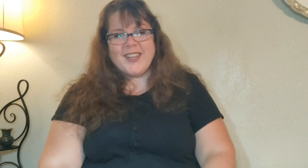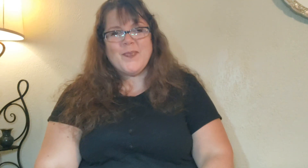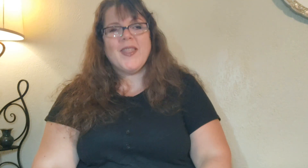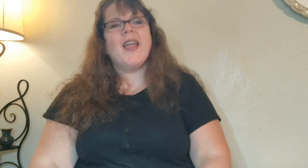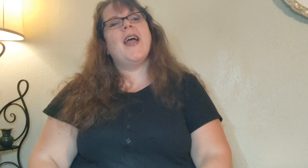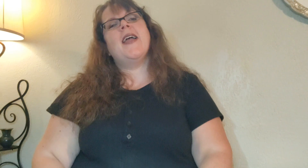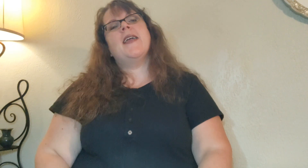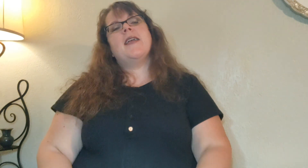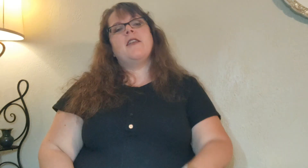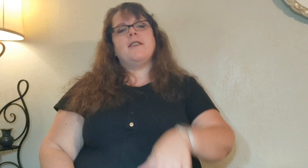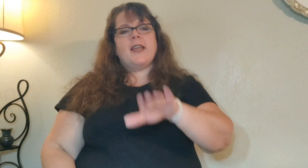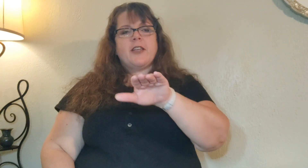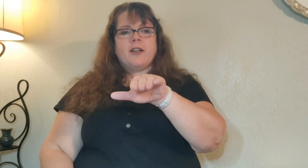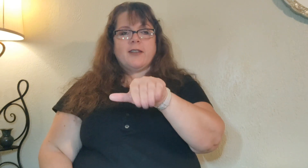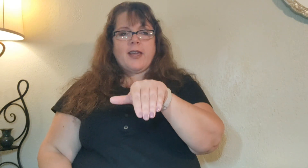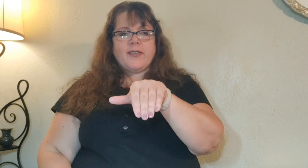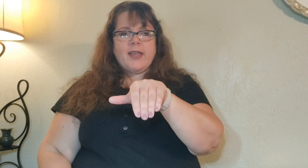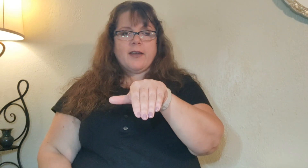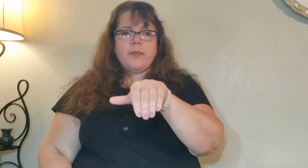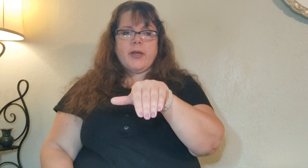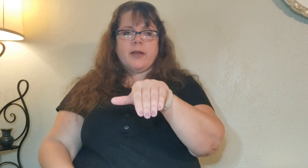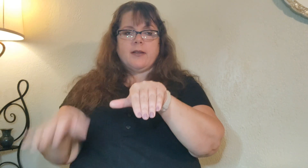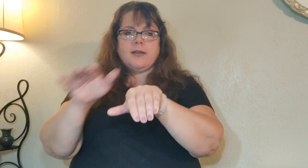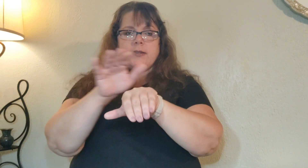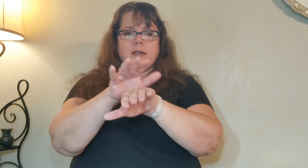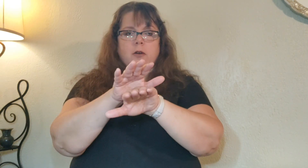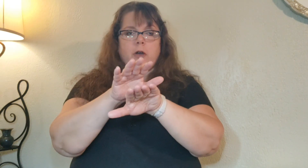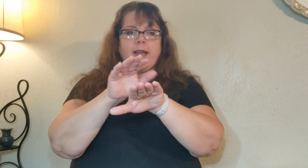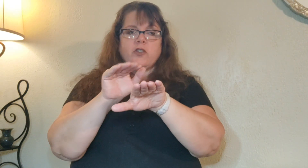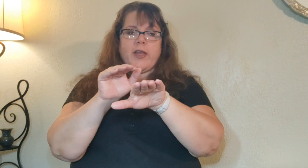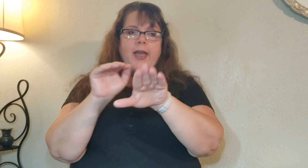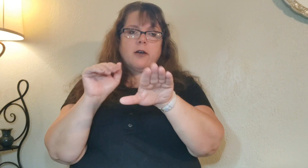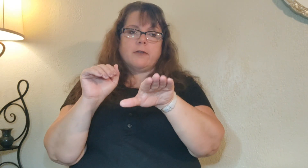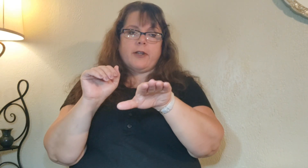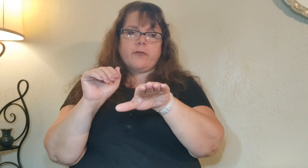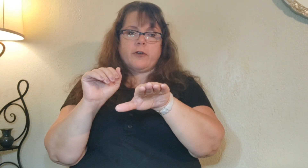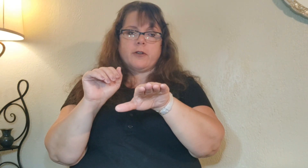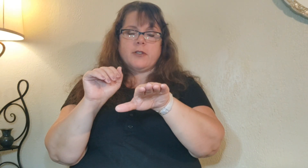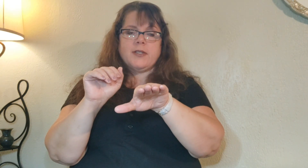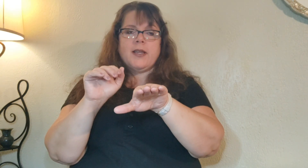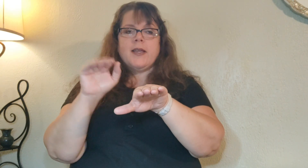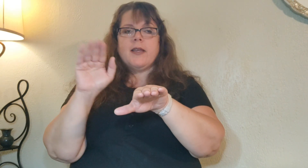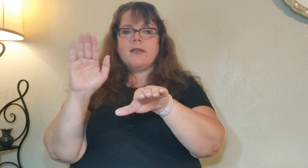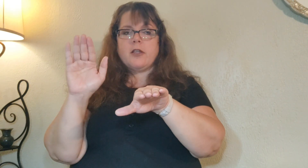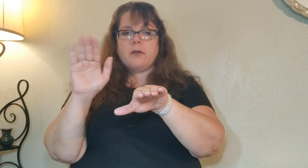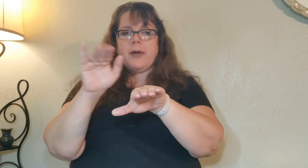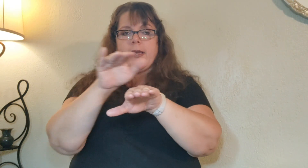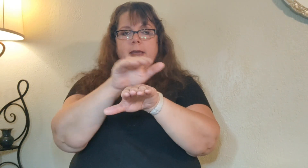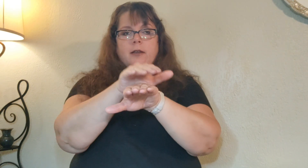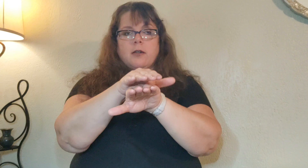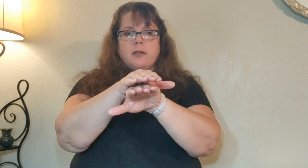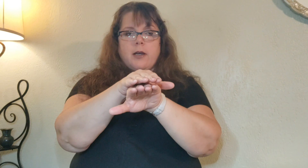hypocrite, you take your left hand bent, or actually out at first, and then your right hand on